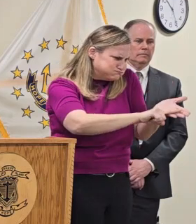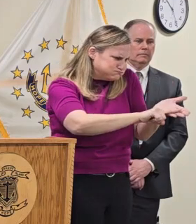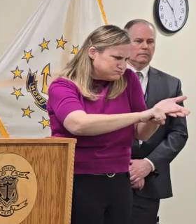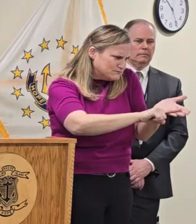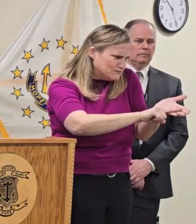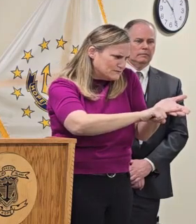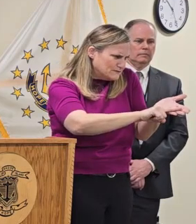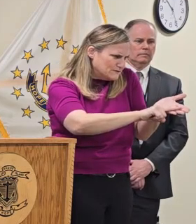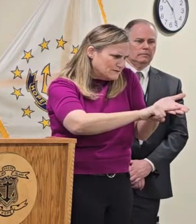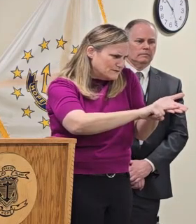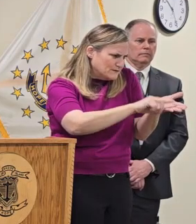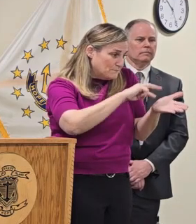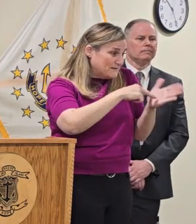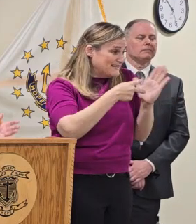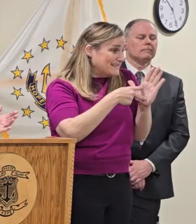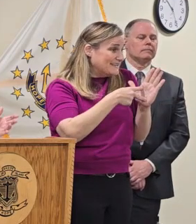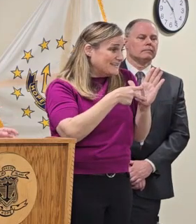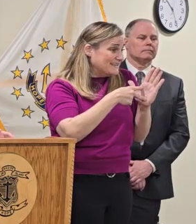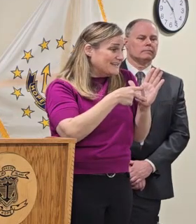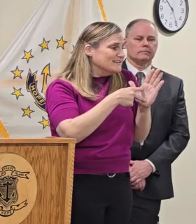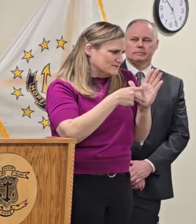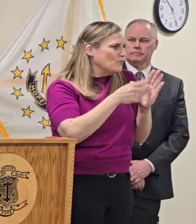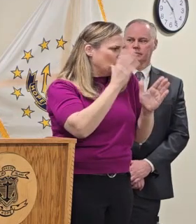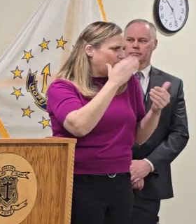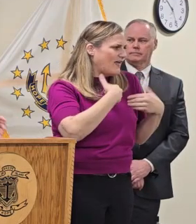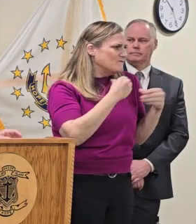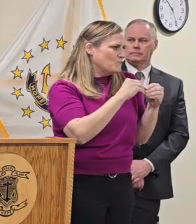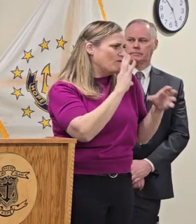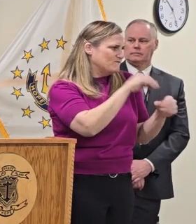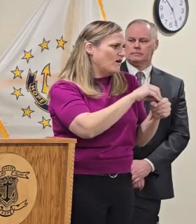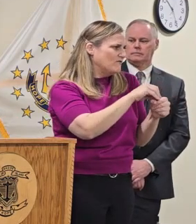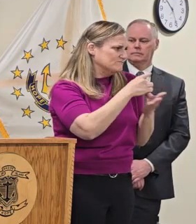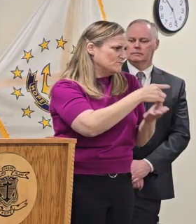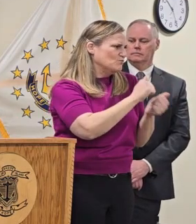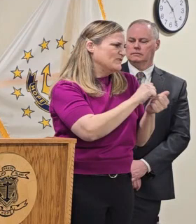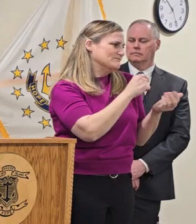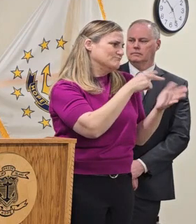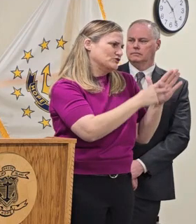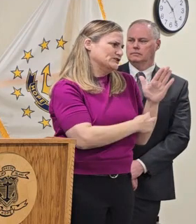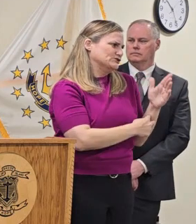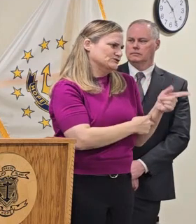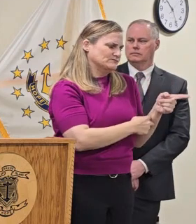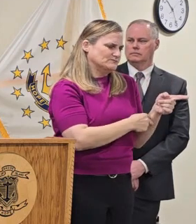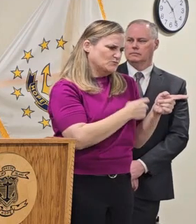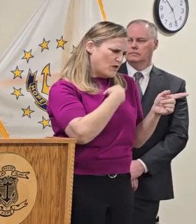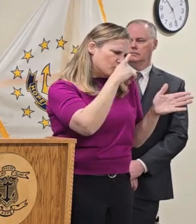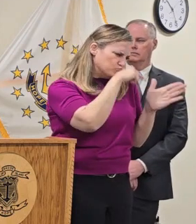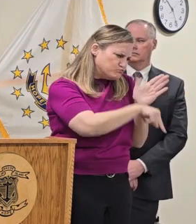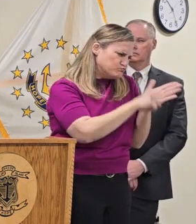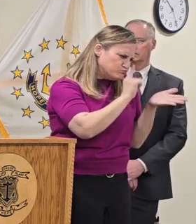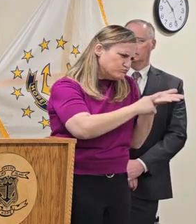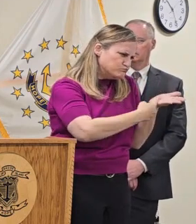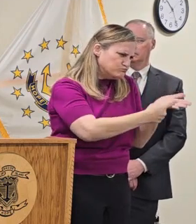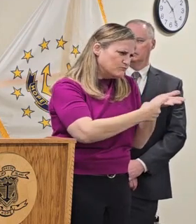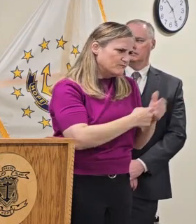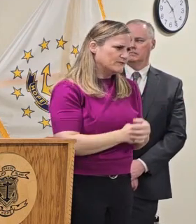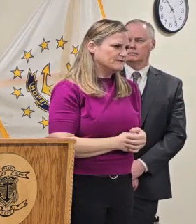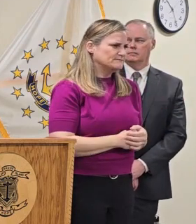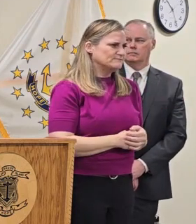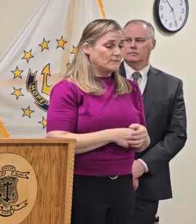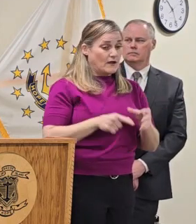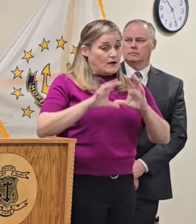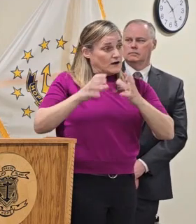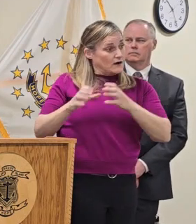leading role relative to the Washington Bridge. And right now, again, as Max says, we'll respond to the